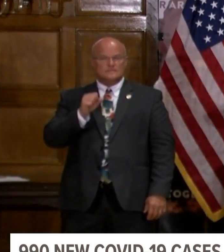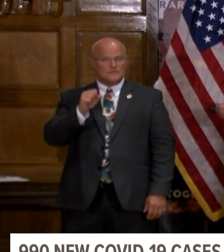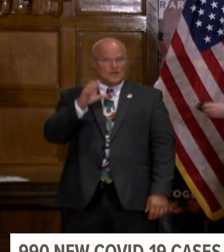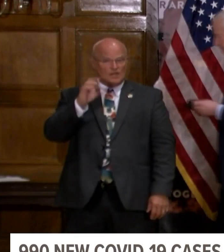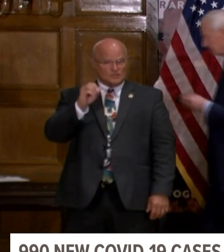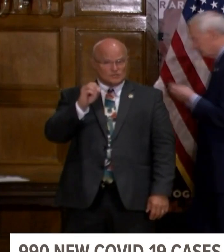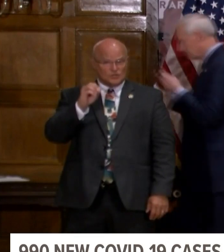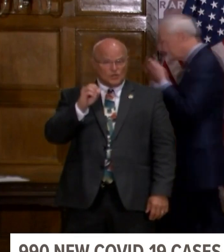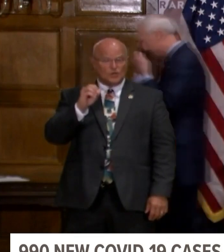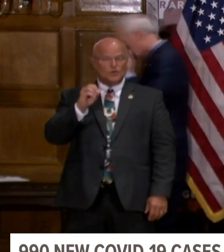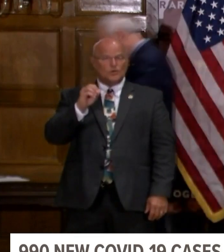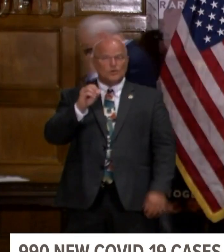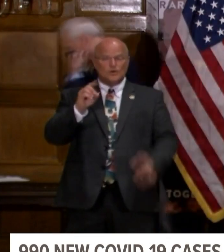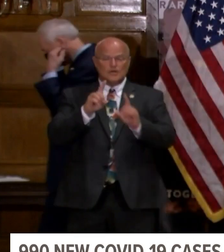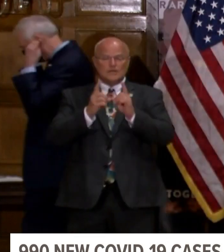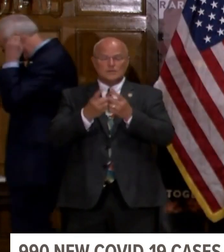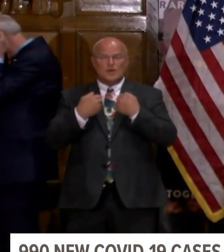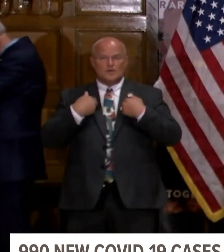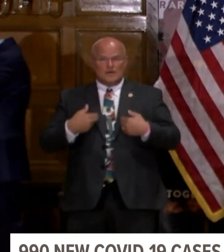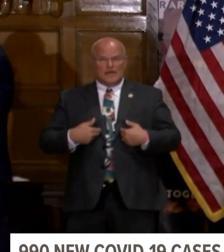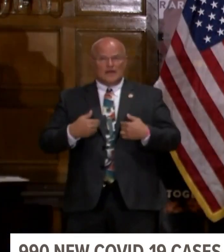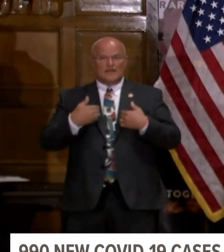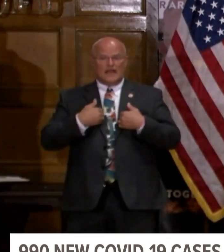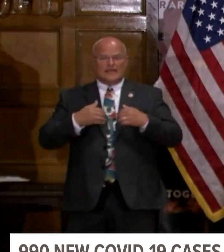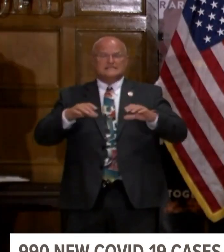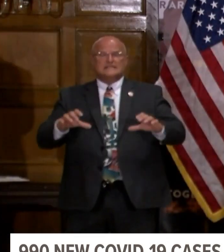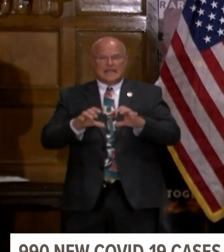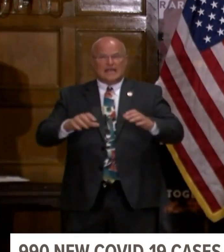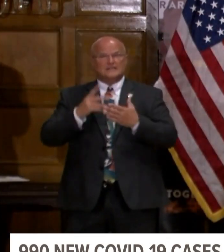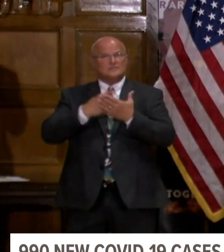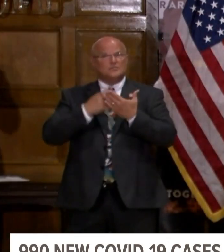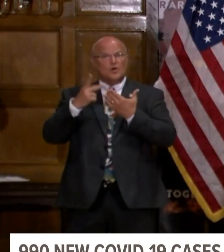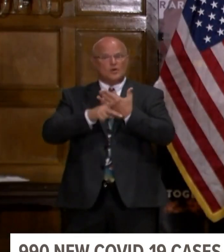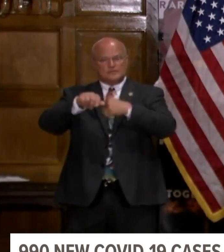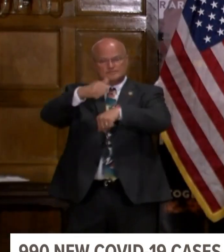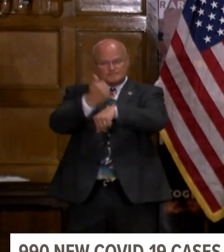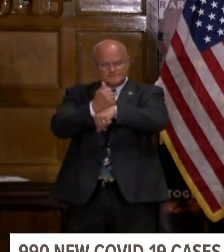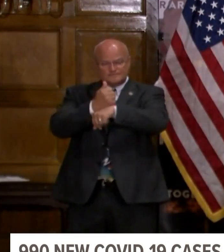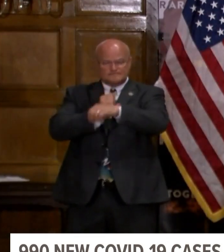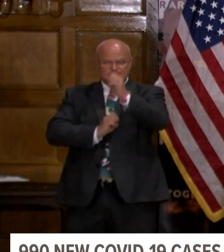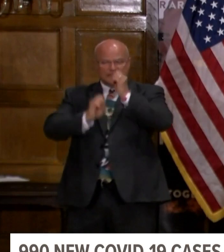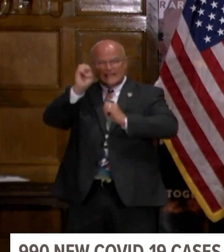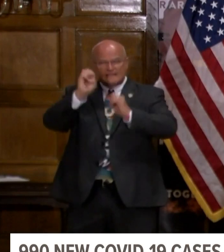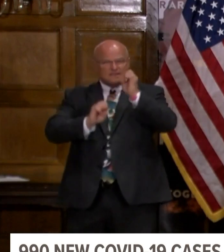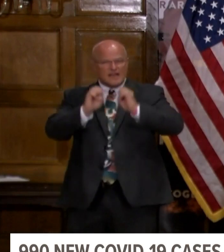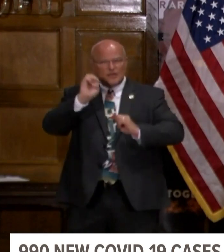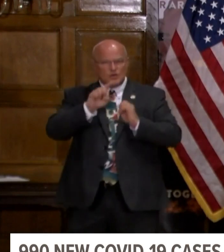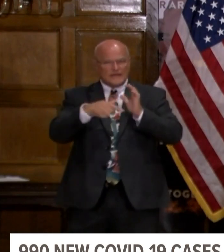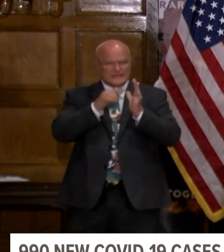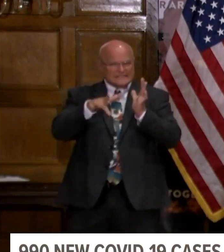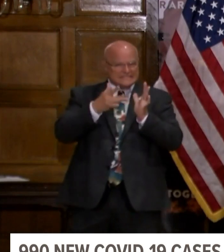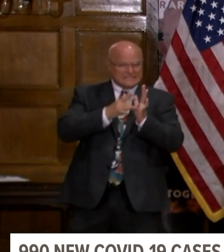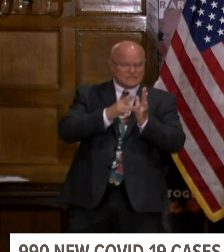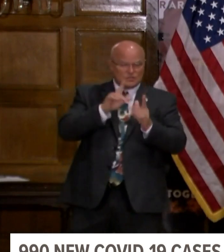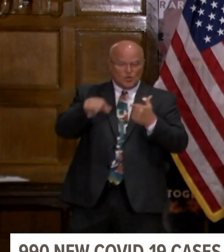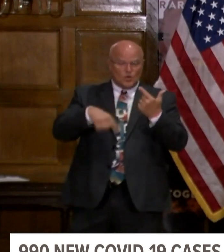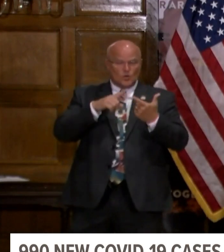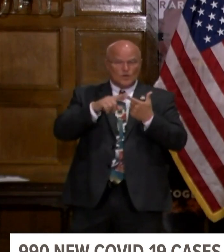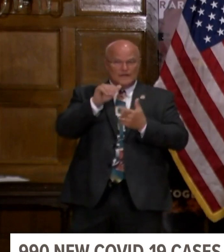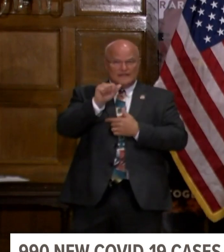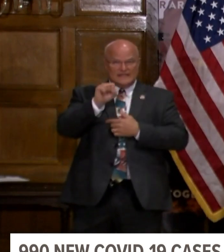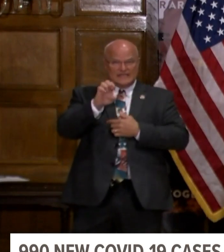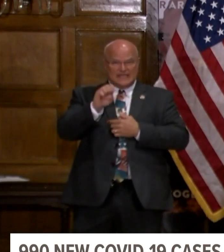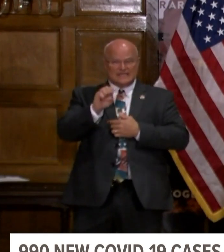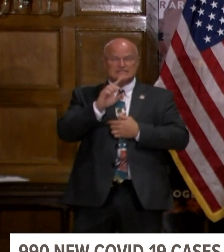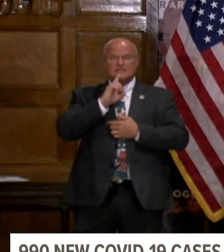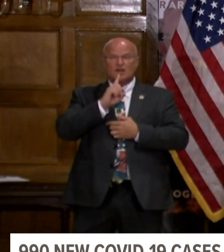So the Department of Health has an active program in evaluating these centers when the cases